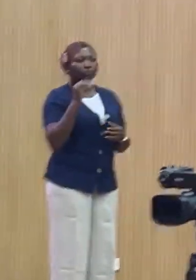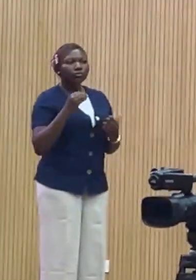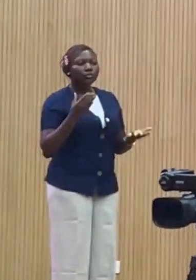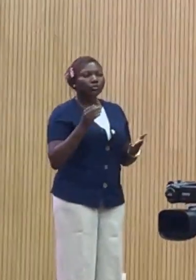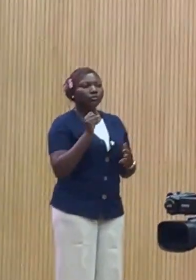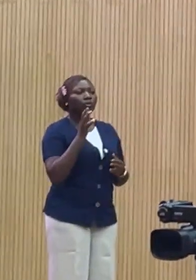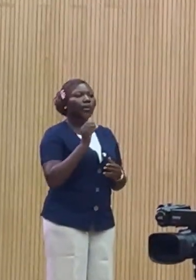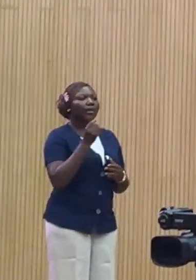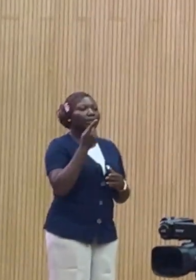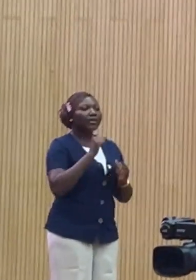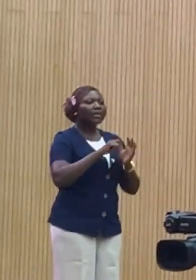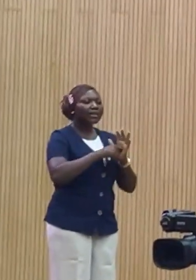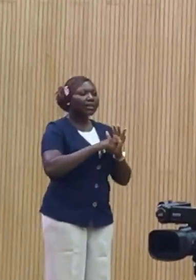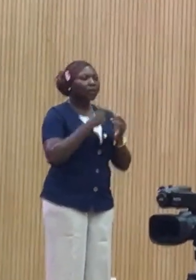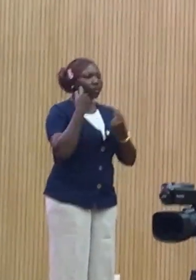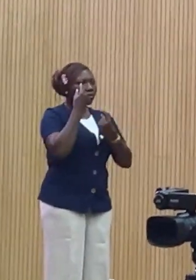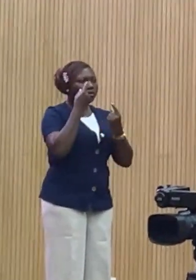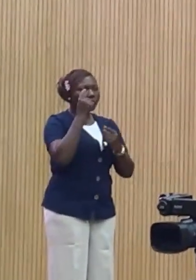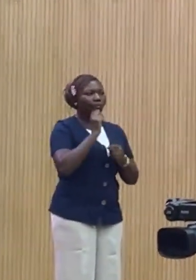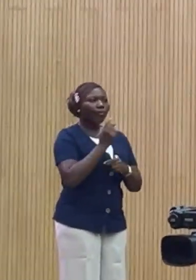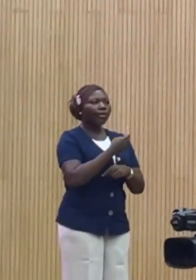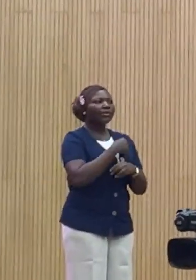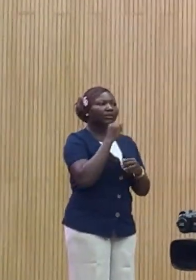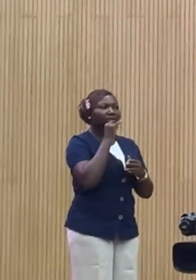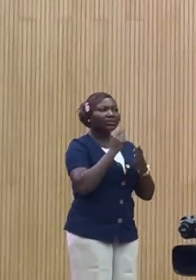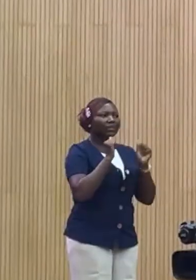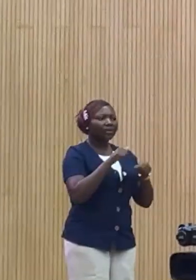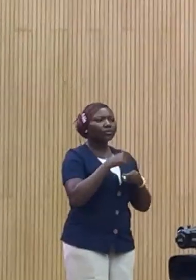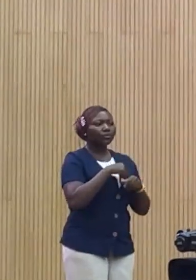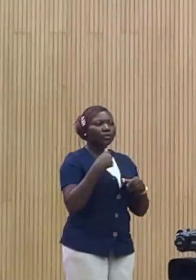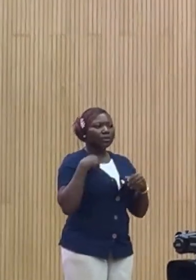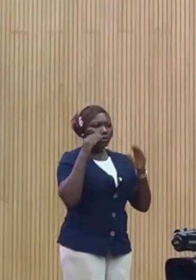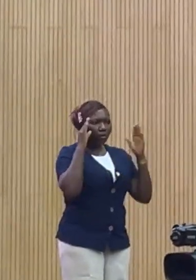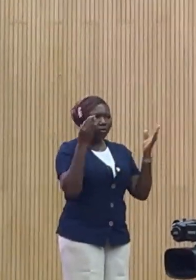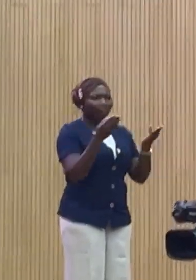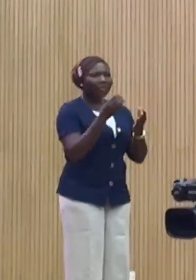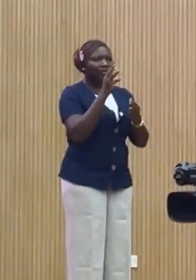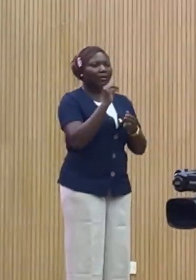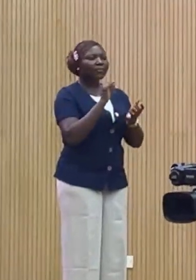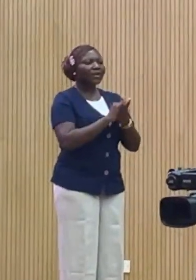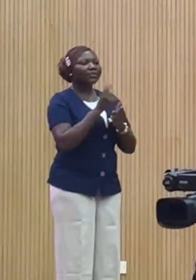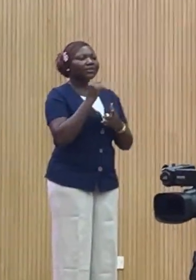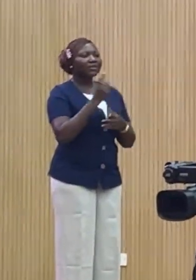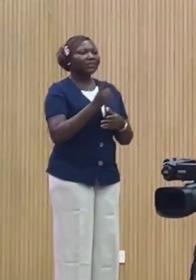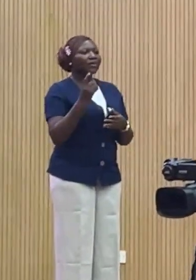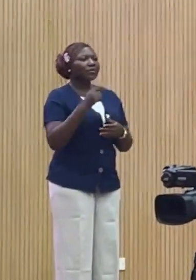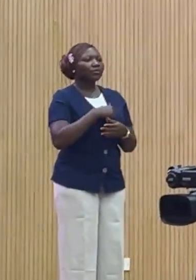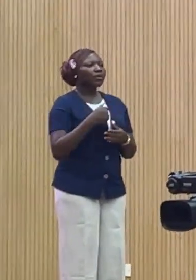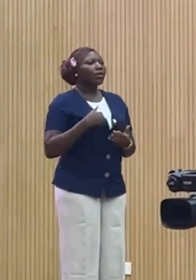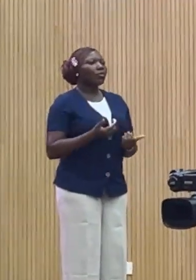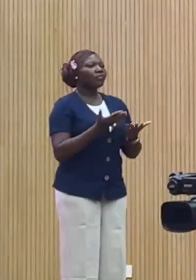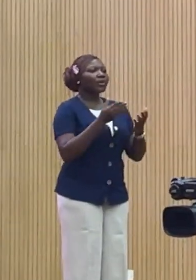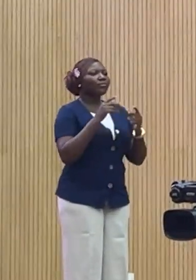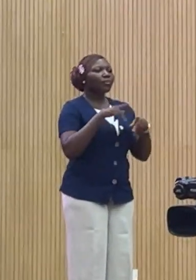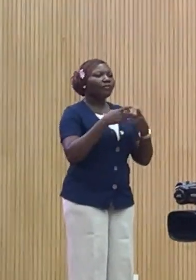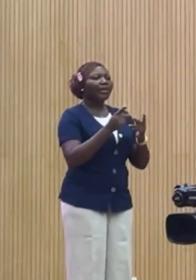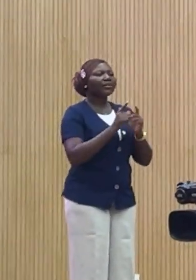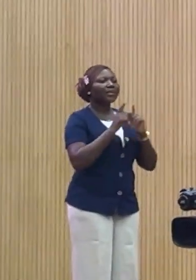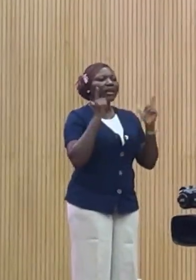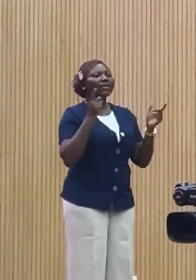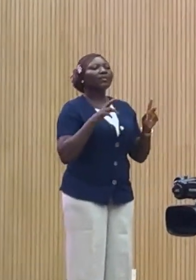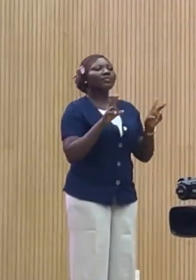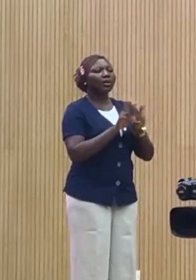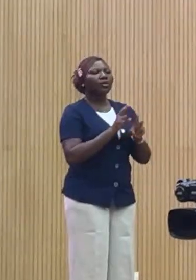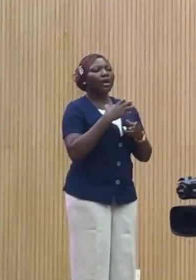so the key consideration for us is, can we convince them that the device that we're offering provides greater value than some of the existing technology that's